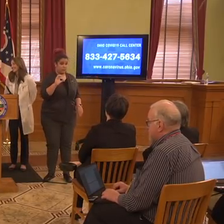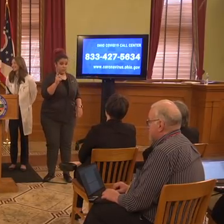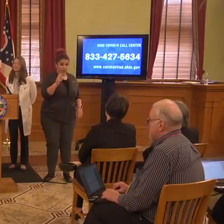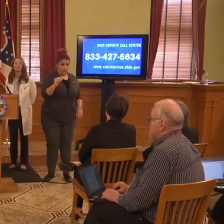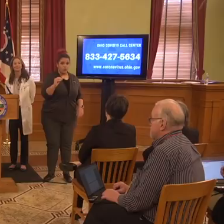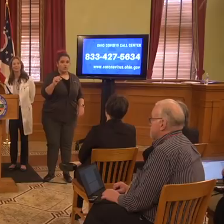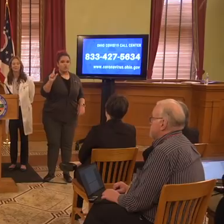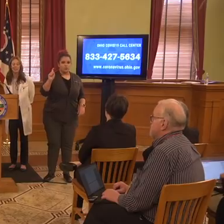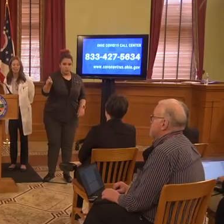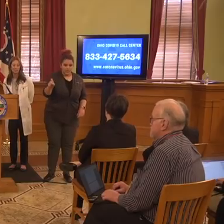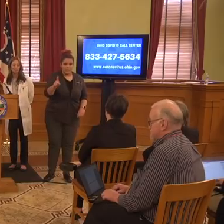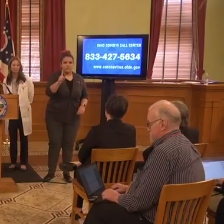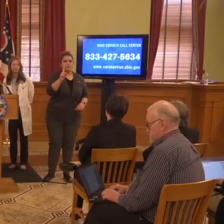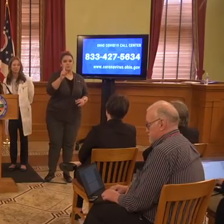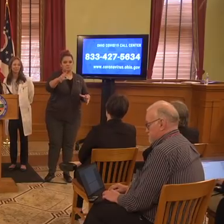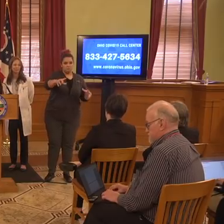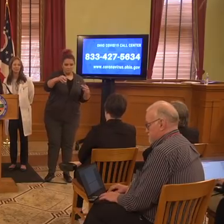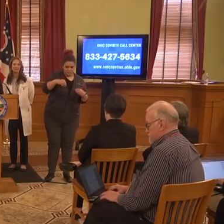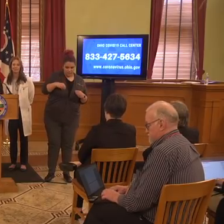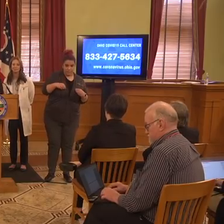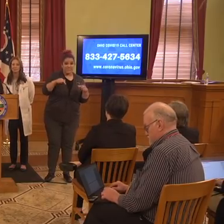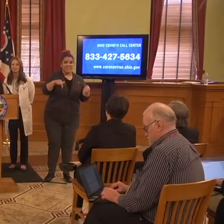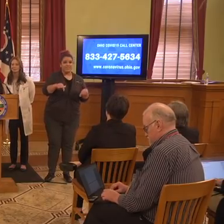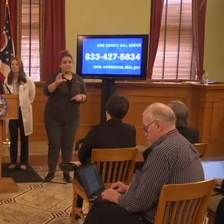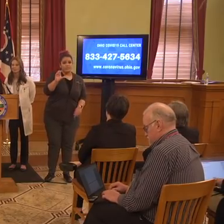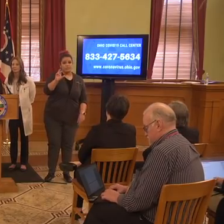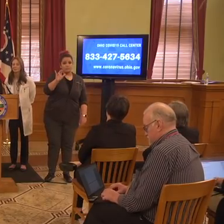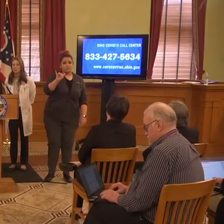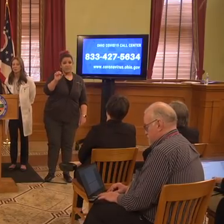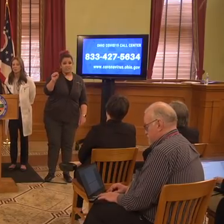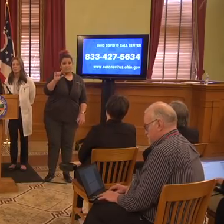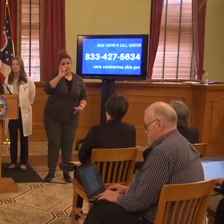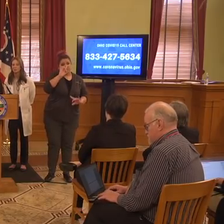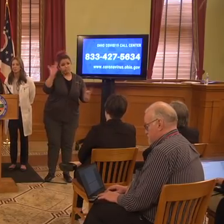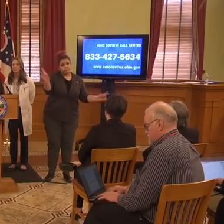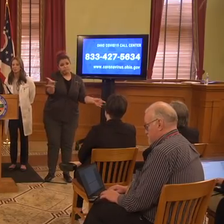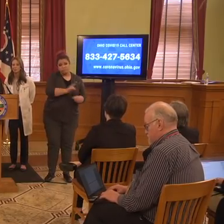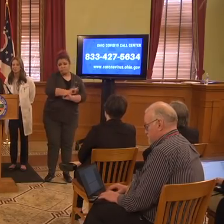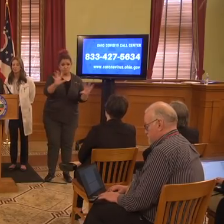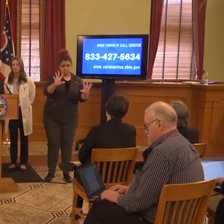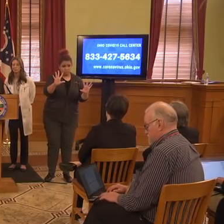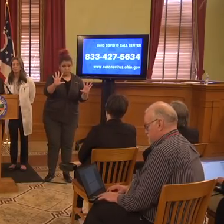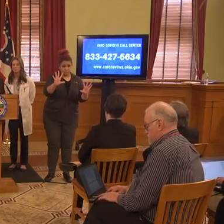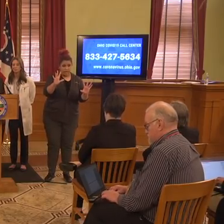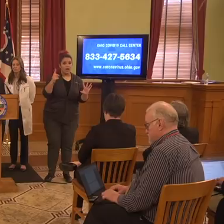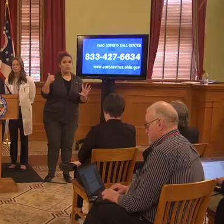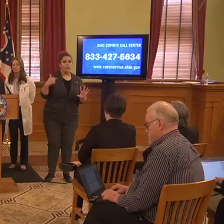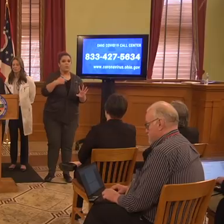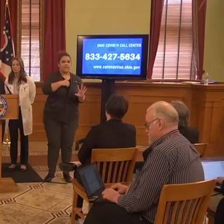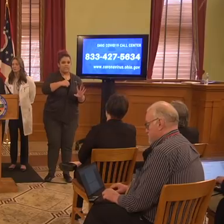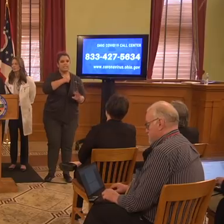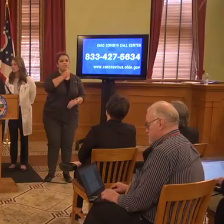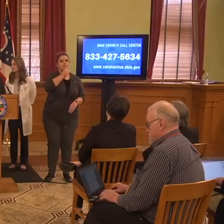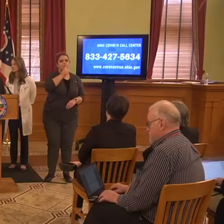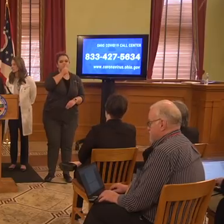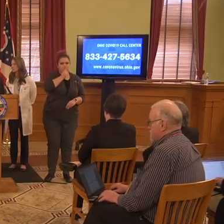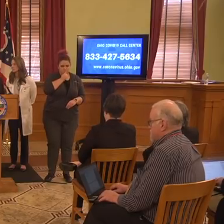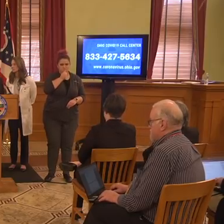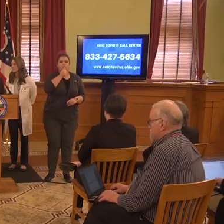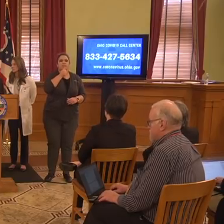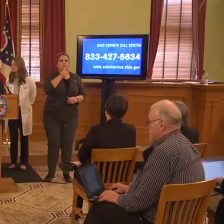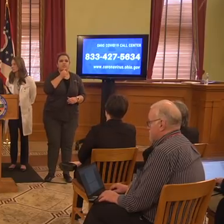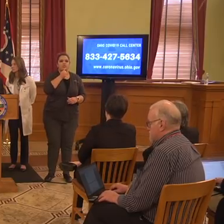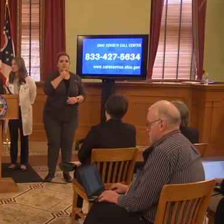this is a crisis, and we have to get the job done. and we're going to do what it takes to get the job